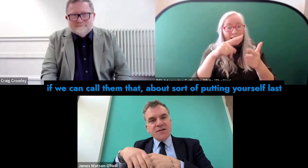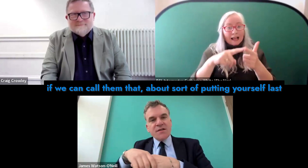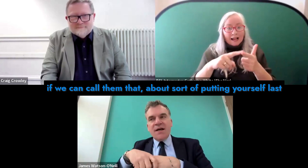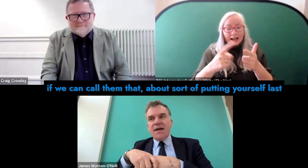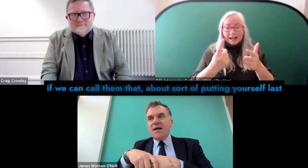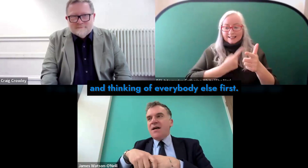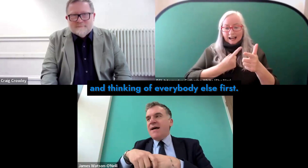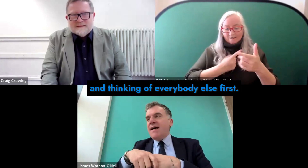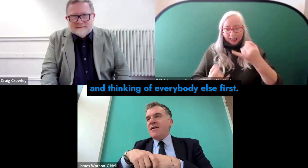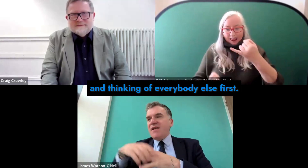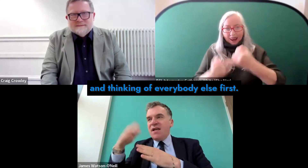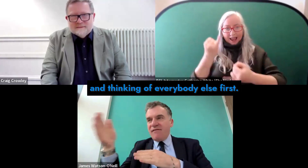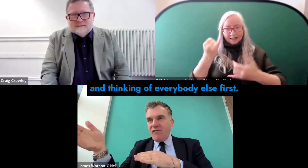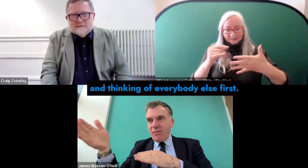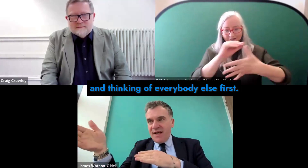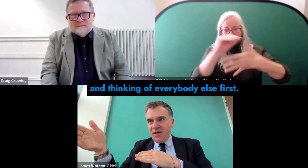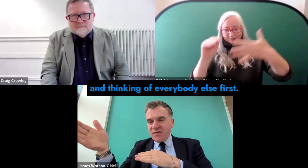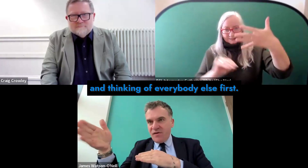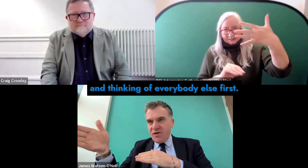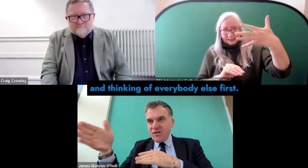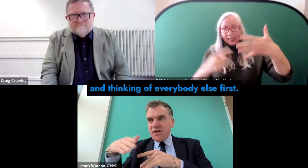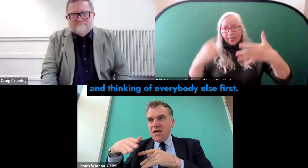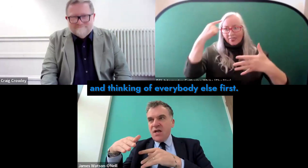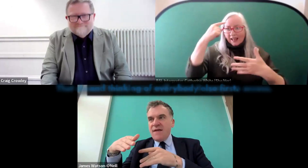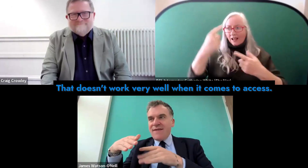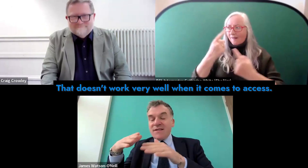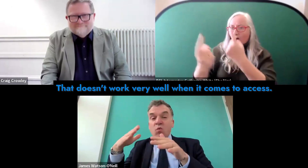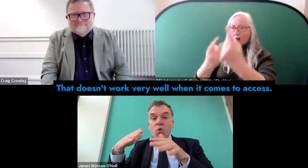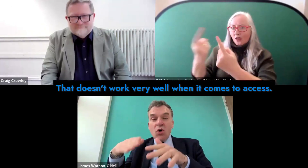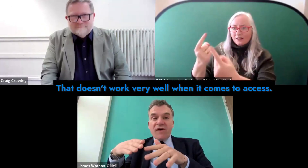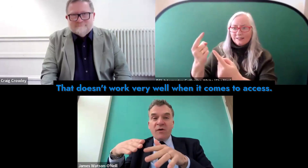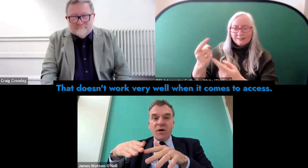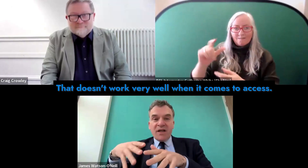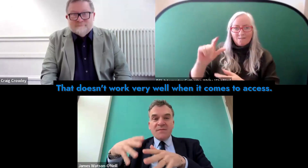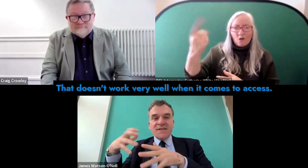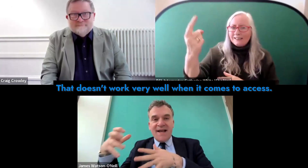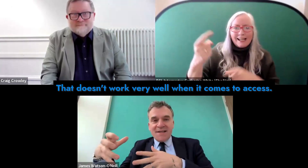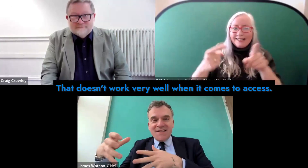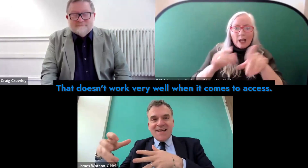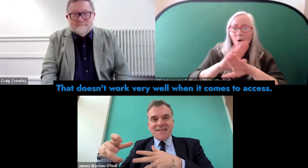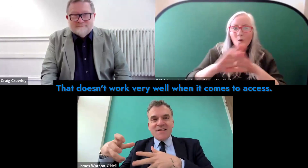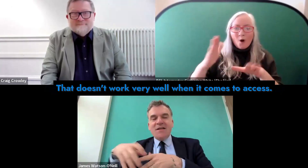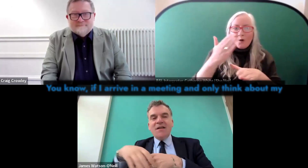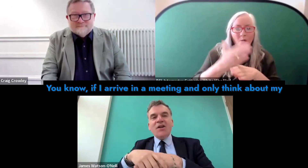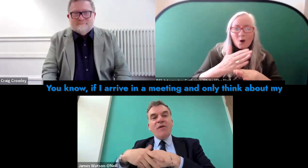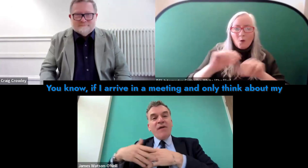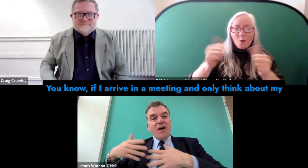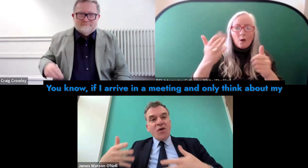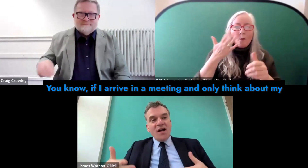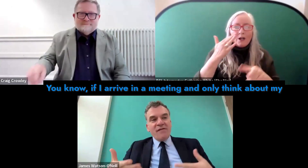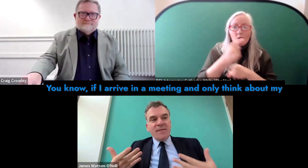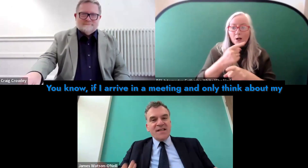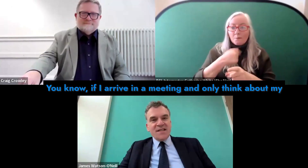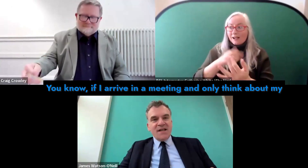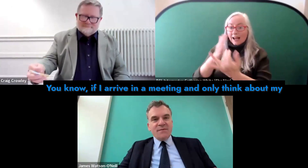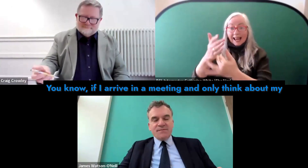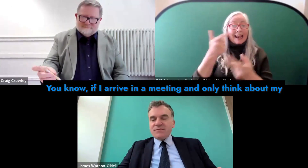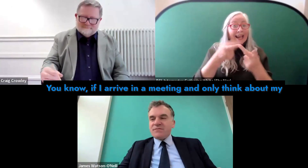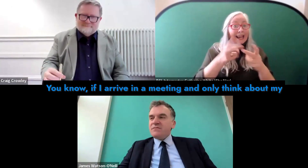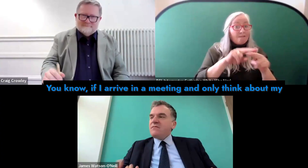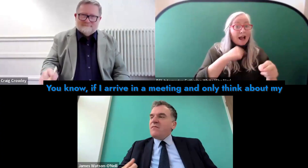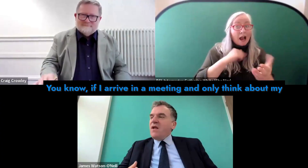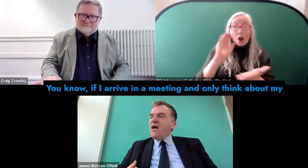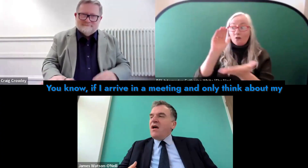yourself last and thinking of everybody else first. That doesn't work very well when it comes to access. You know, if I arrive in a